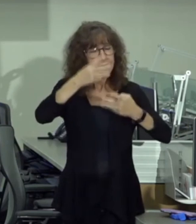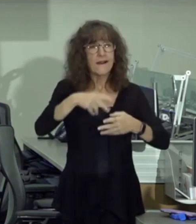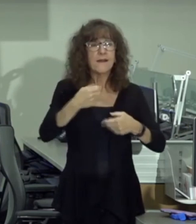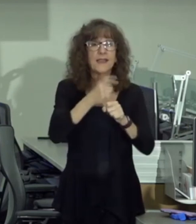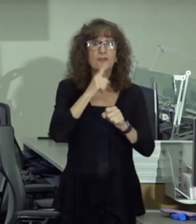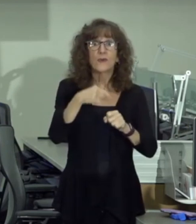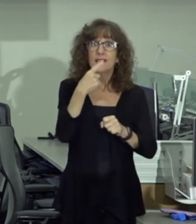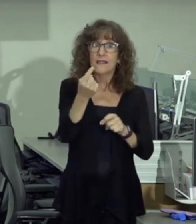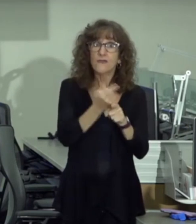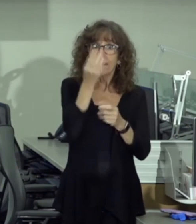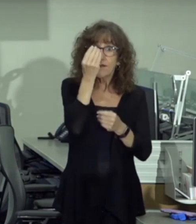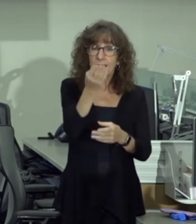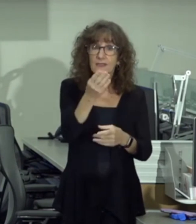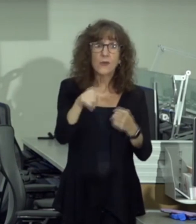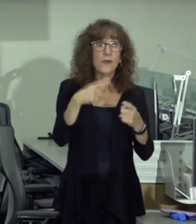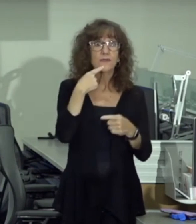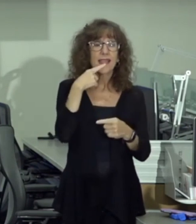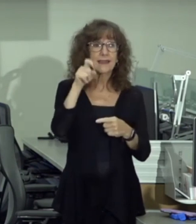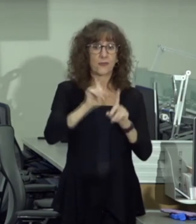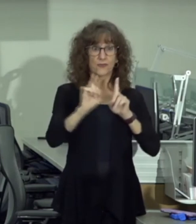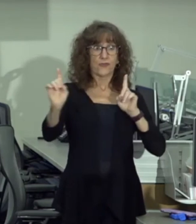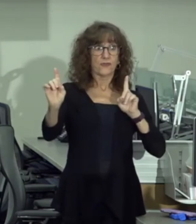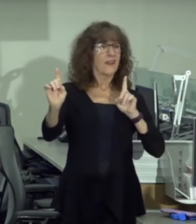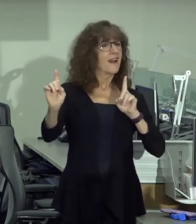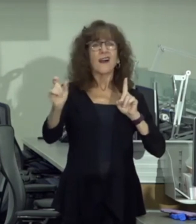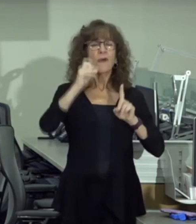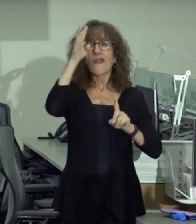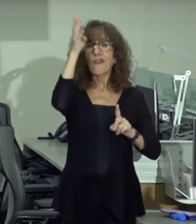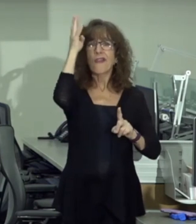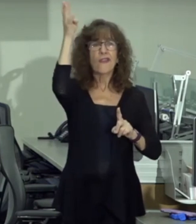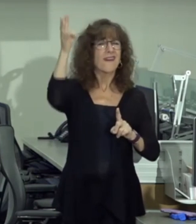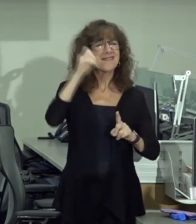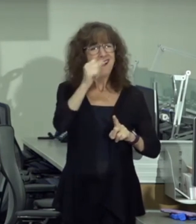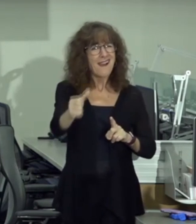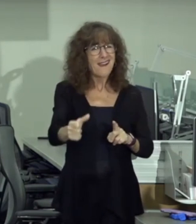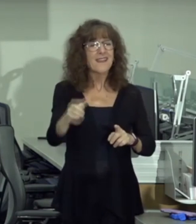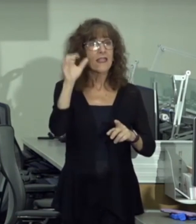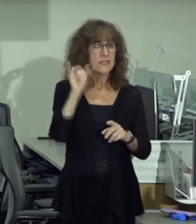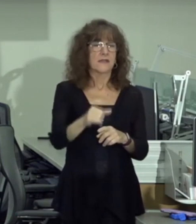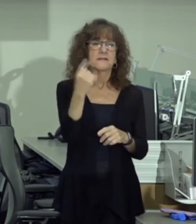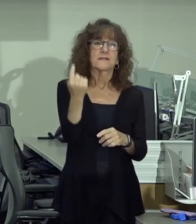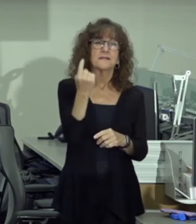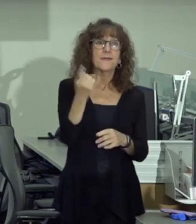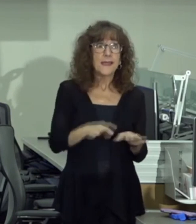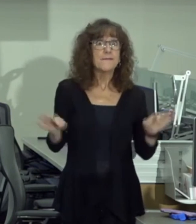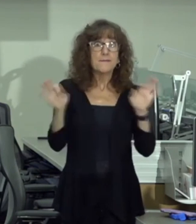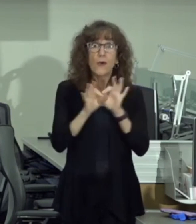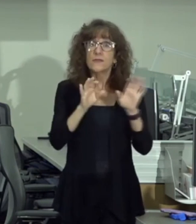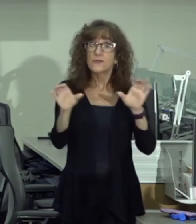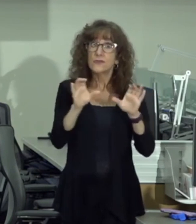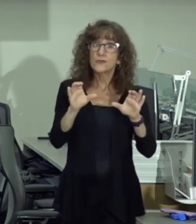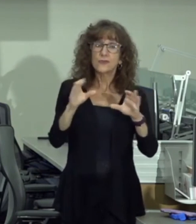the right thing to you. When we say you need to social distance, we didn't come up with that out of the clear blue sky. This is something that's important to